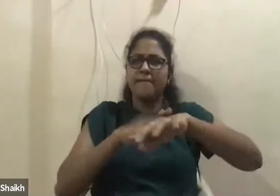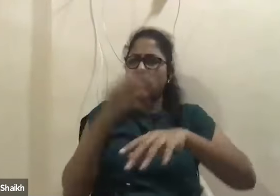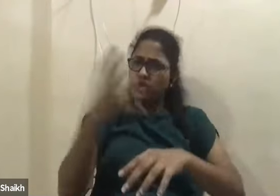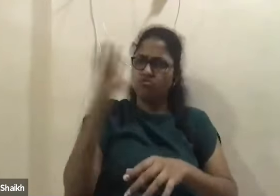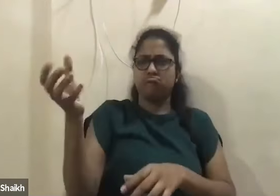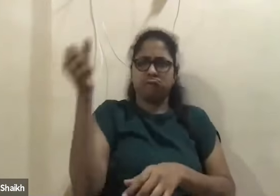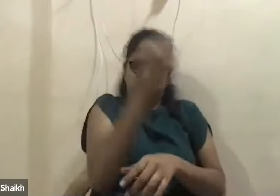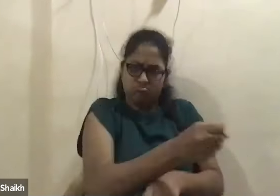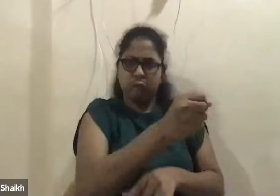time.